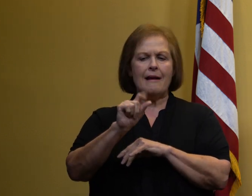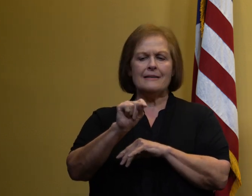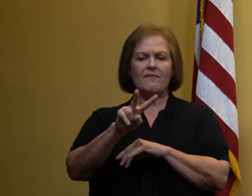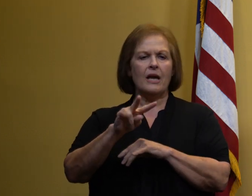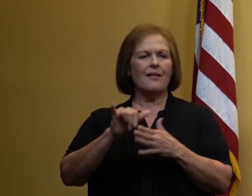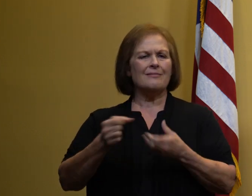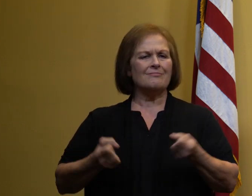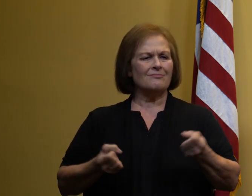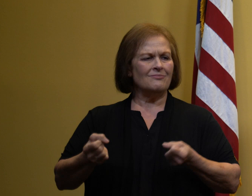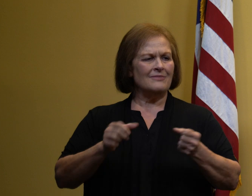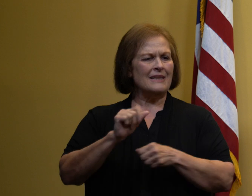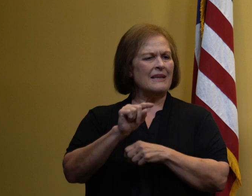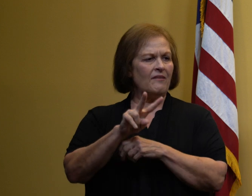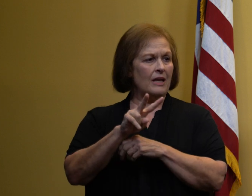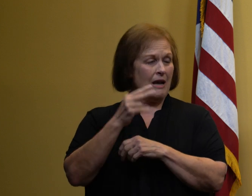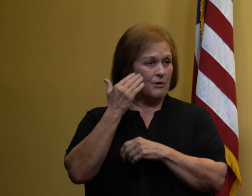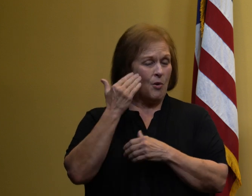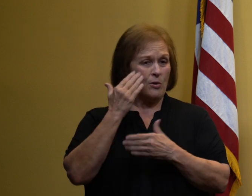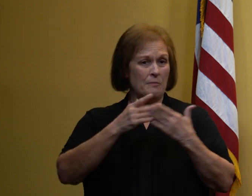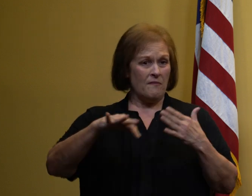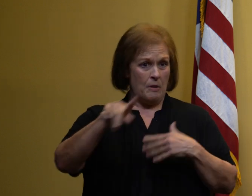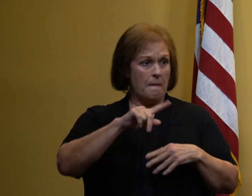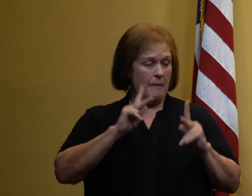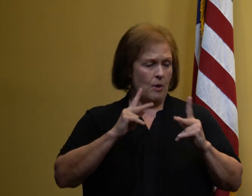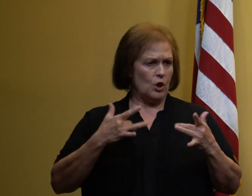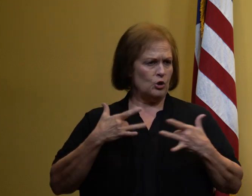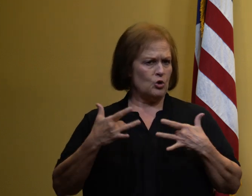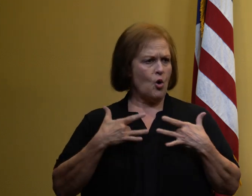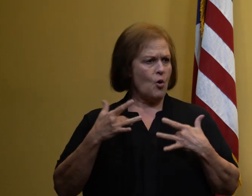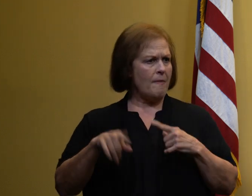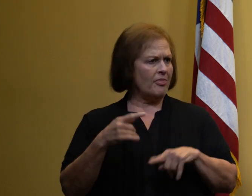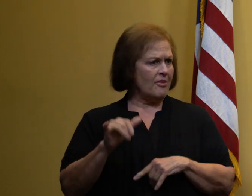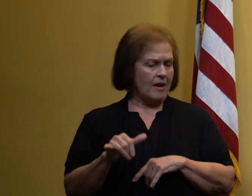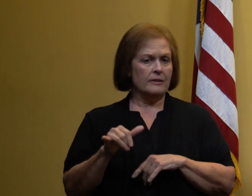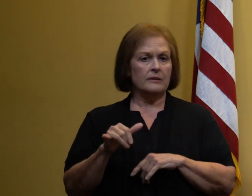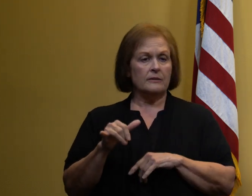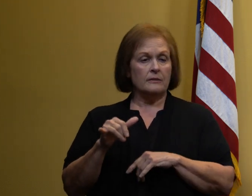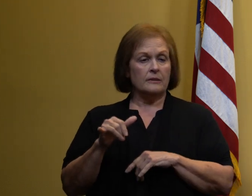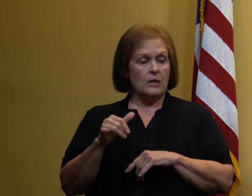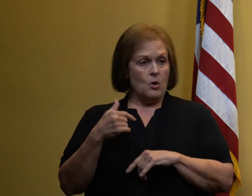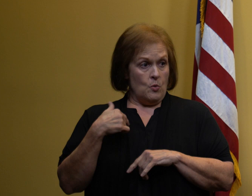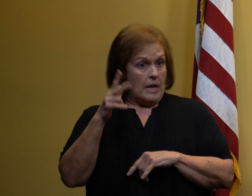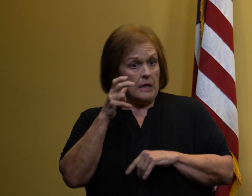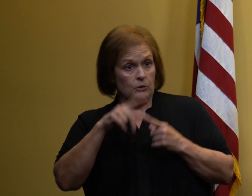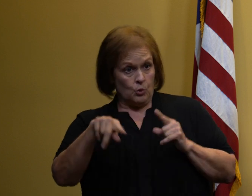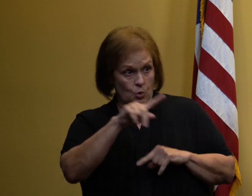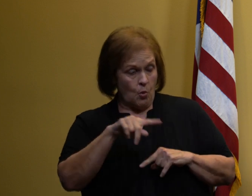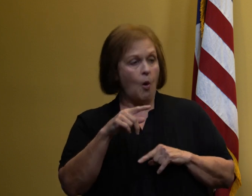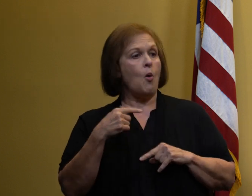this is something that I know that our residents are concerned about, and as a result of that, we listen and we